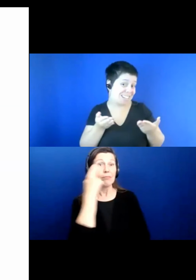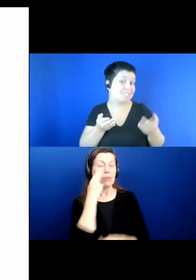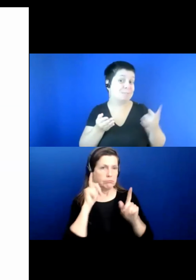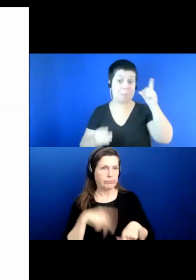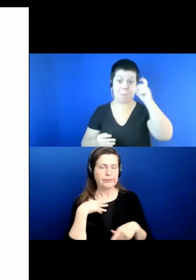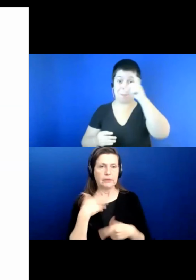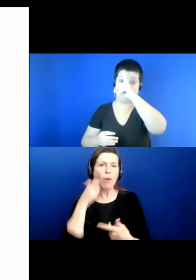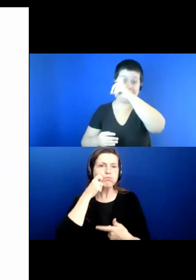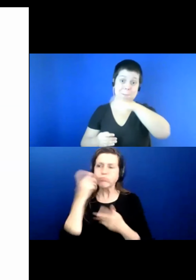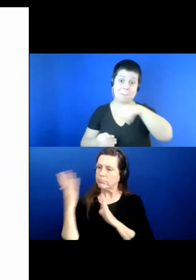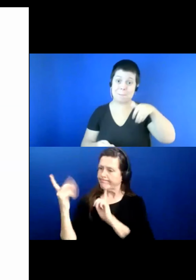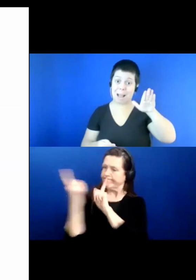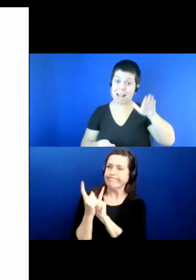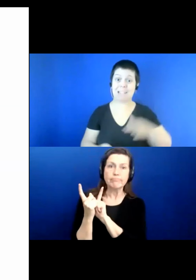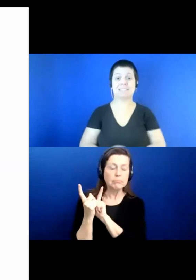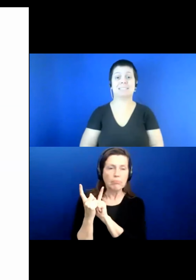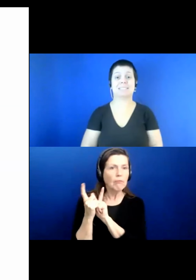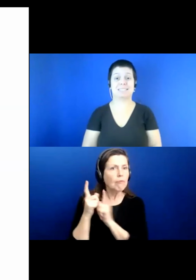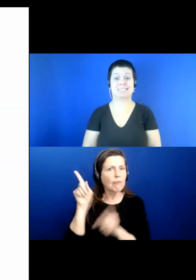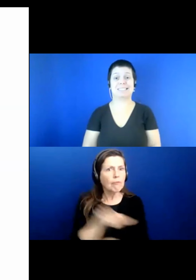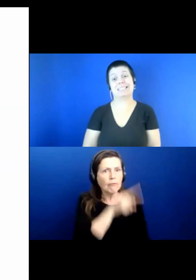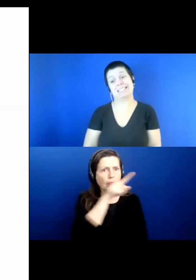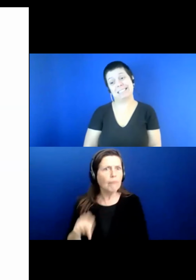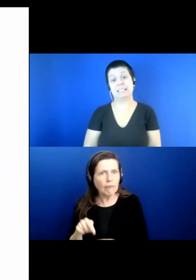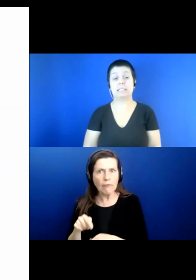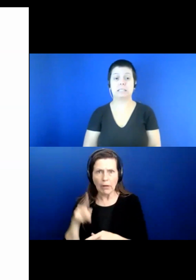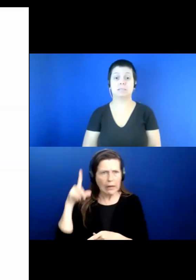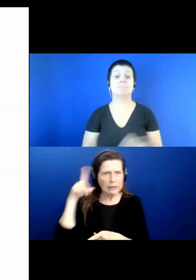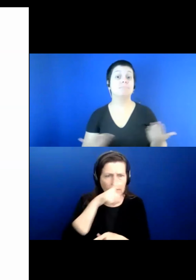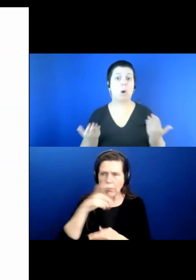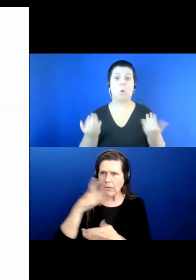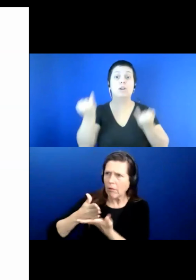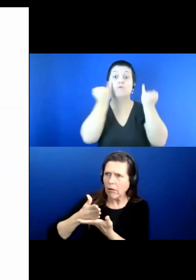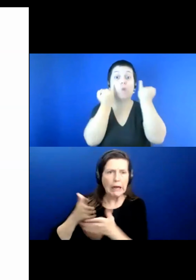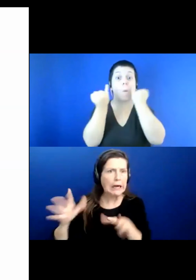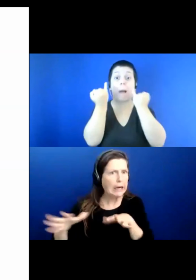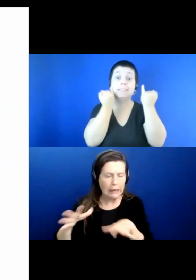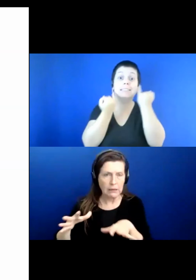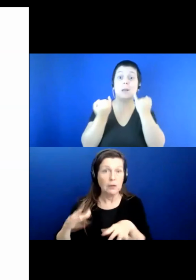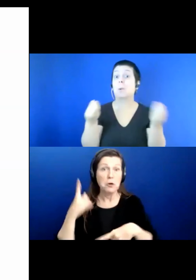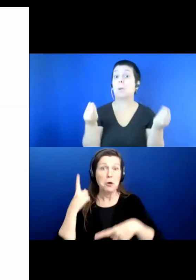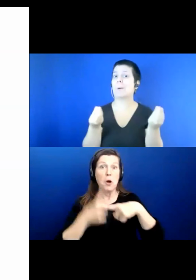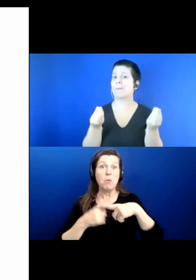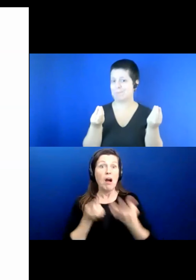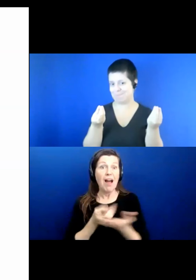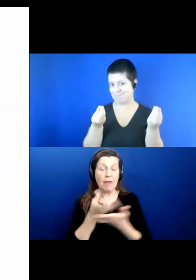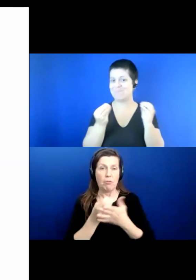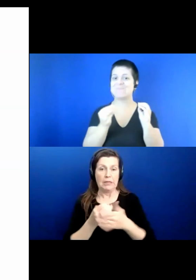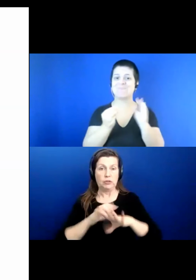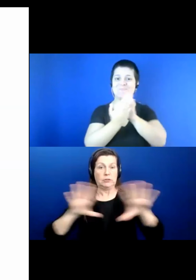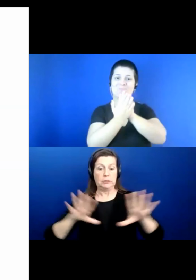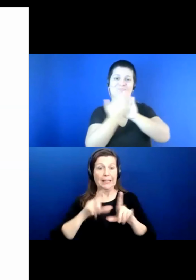everyone. Increasingly, information is provided through new digital platforms. That is